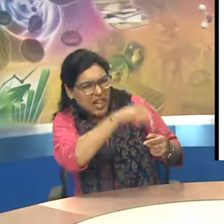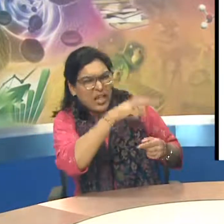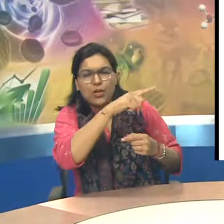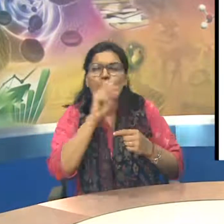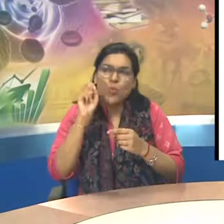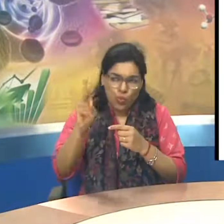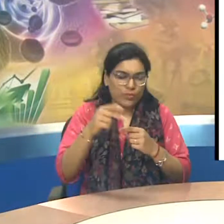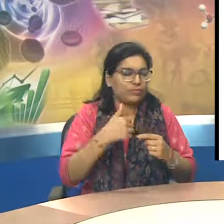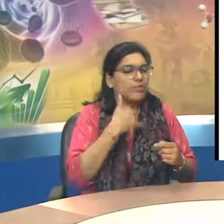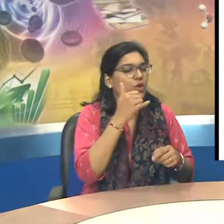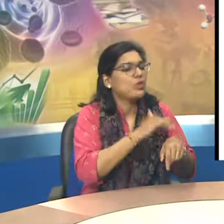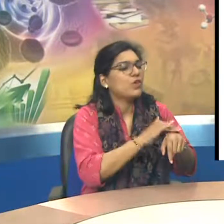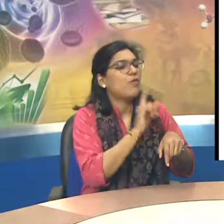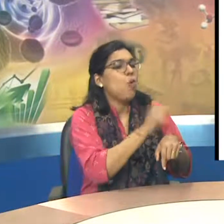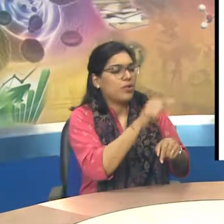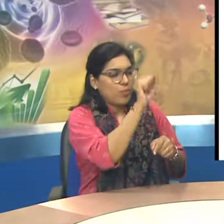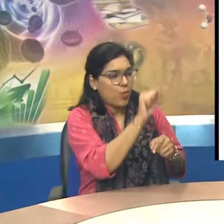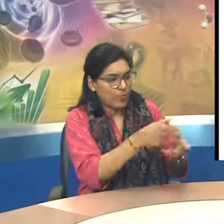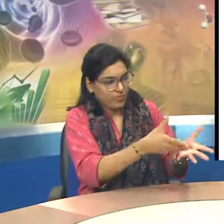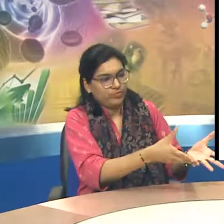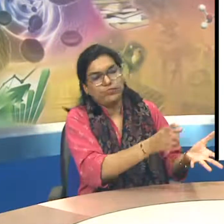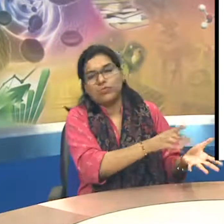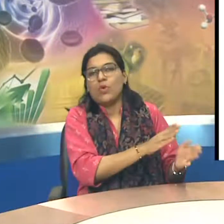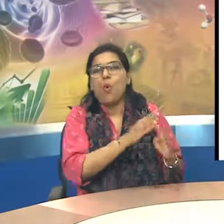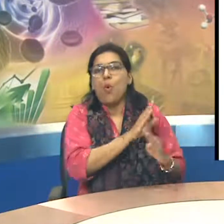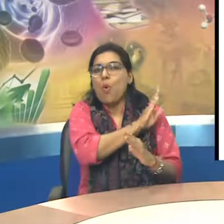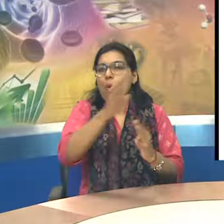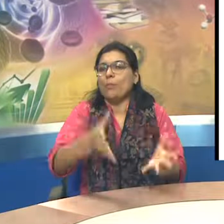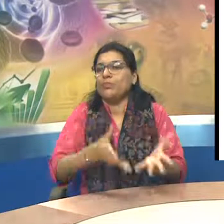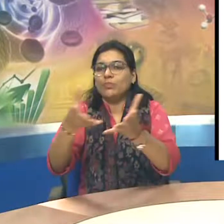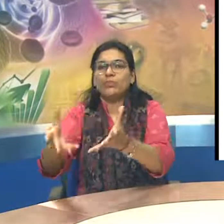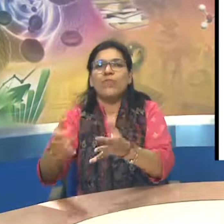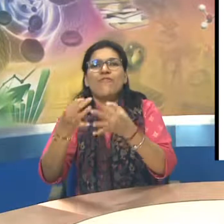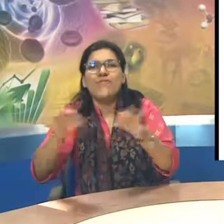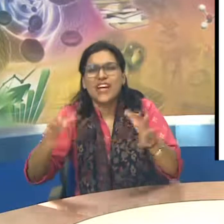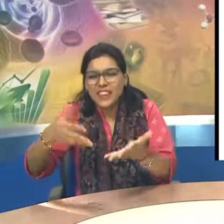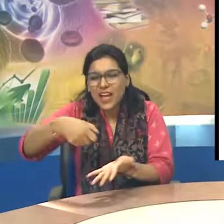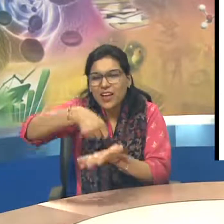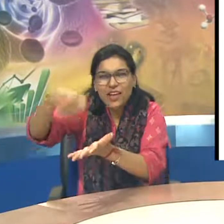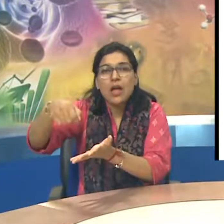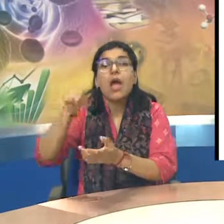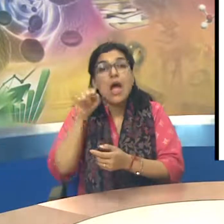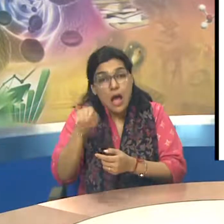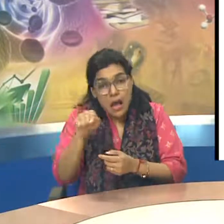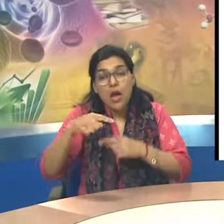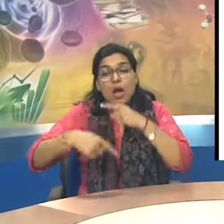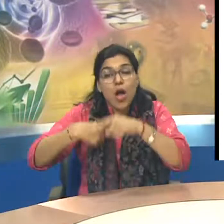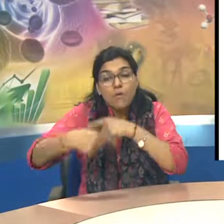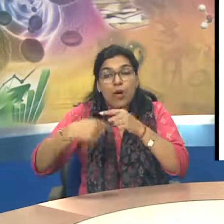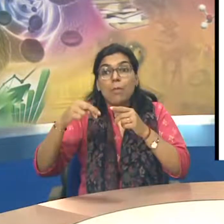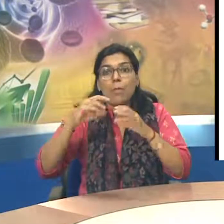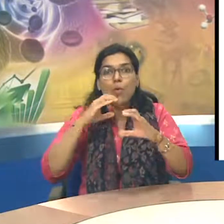Communication help in customer retention also to